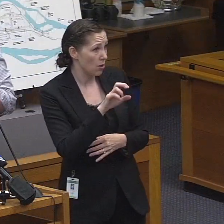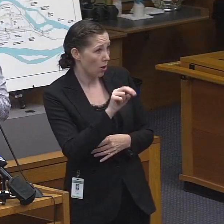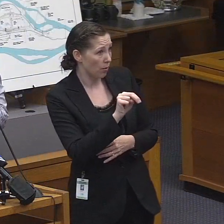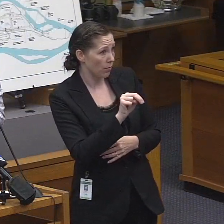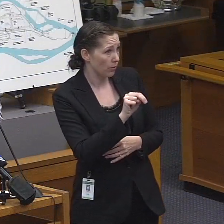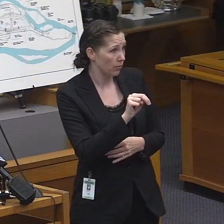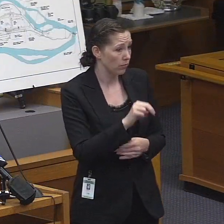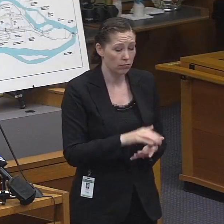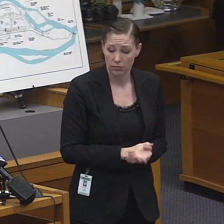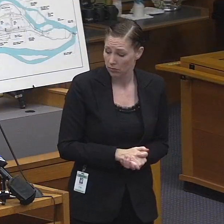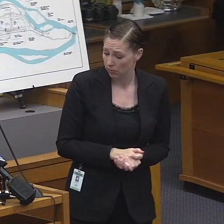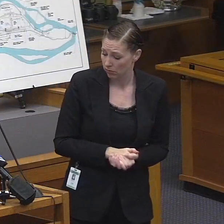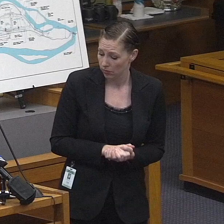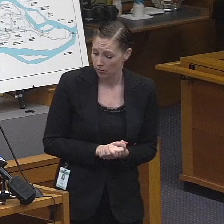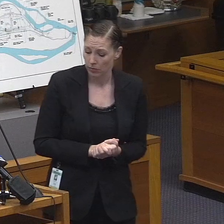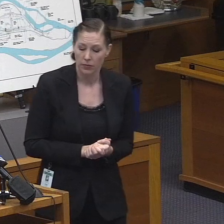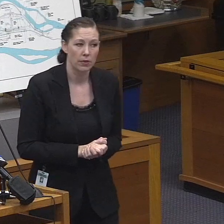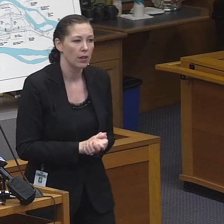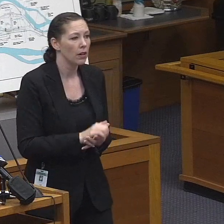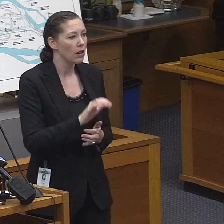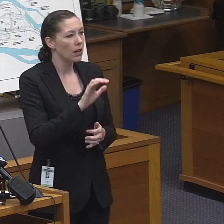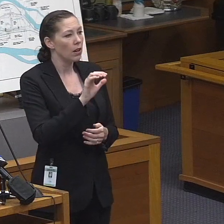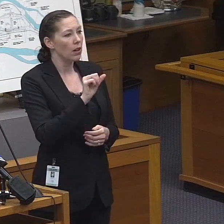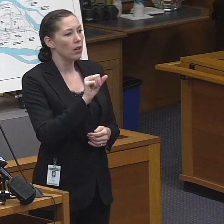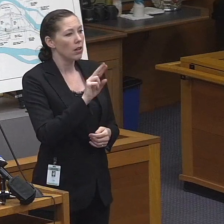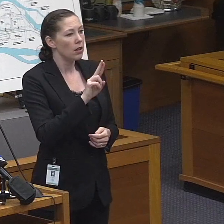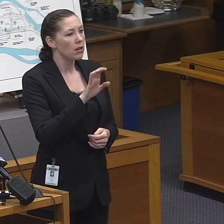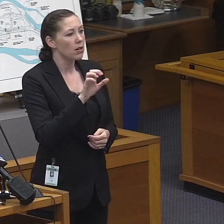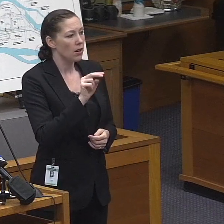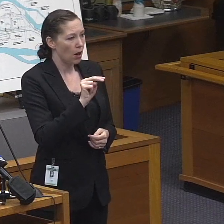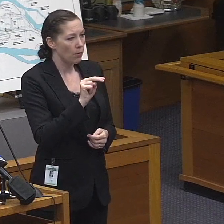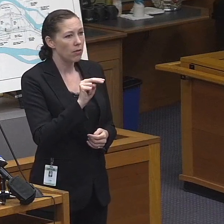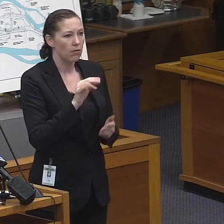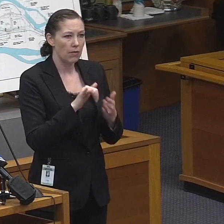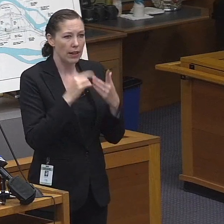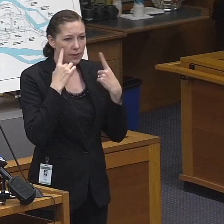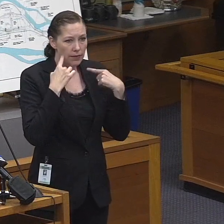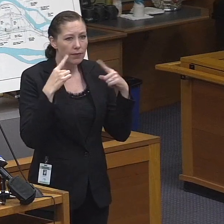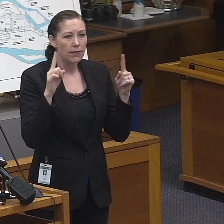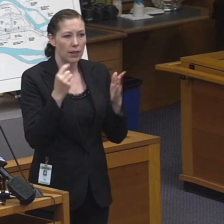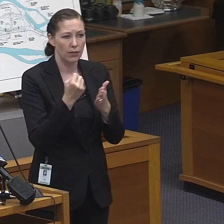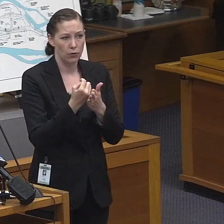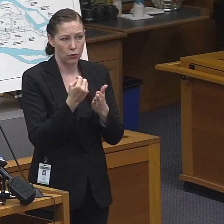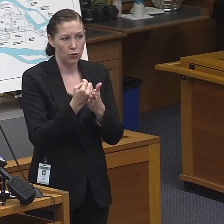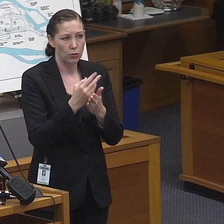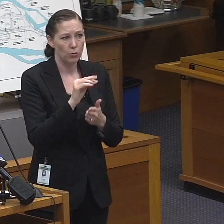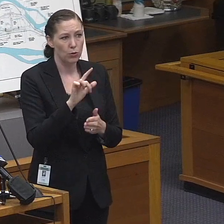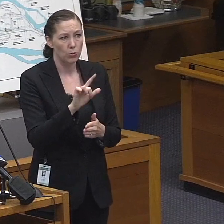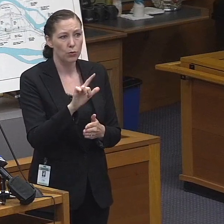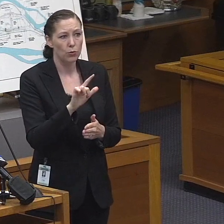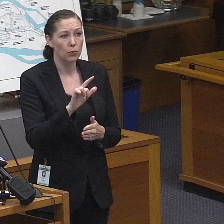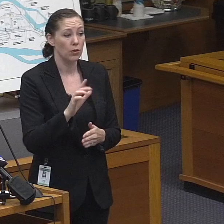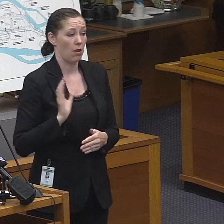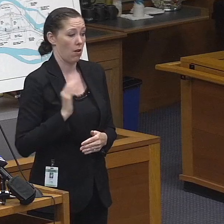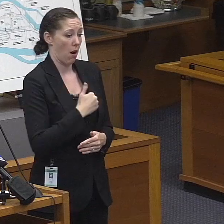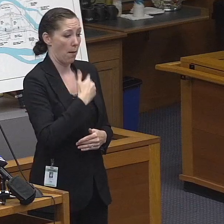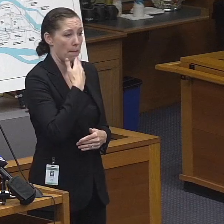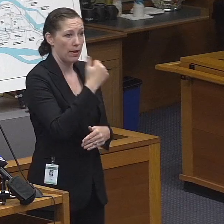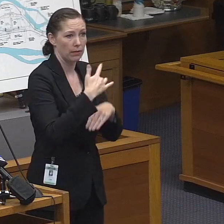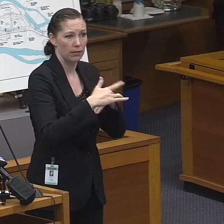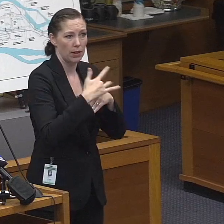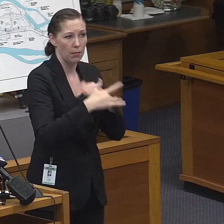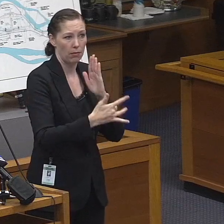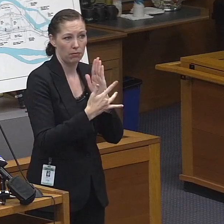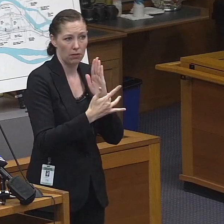stuff in our water? Carbon is an effective treatment tool and a best available technology for a number